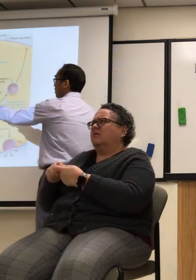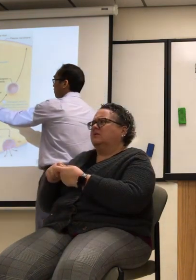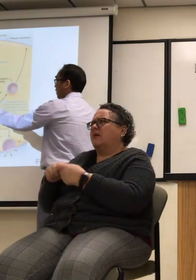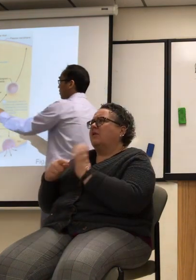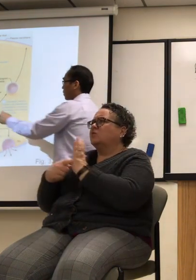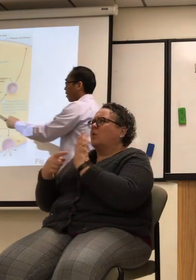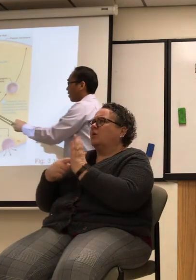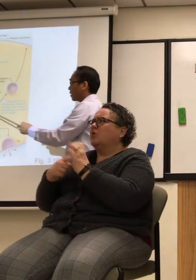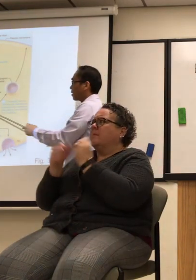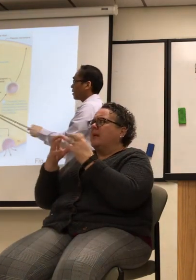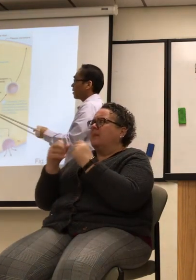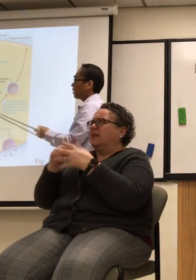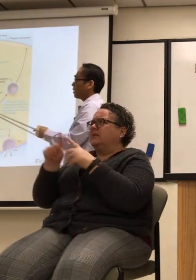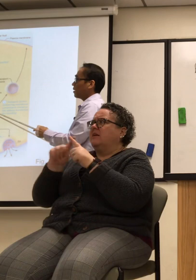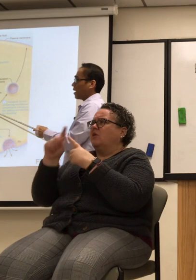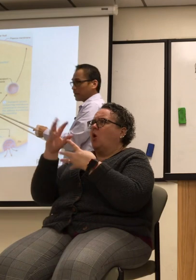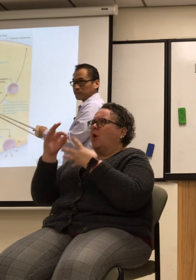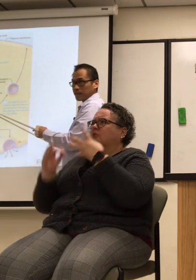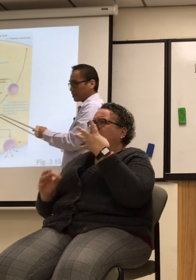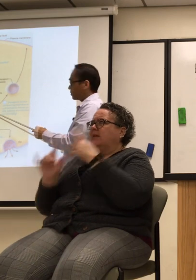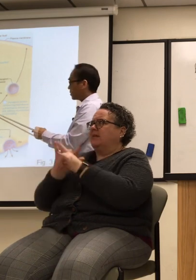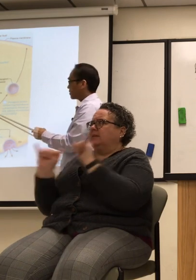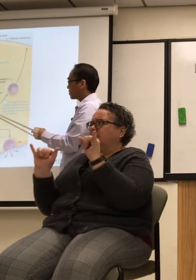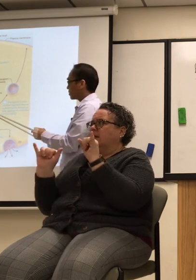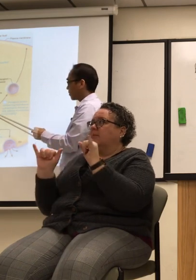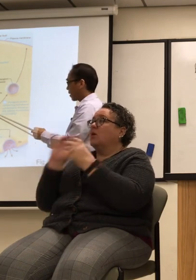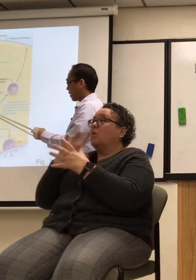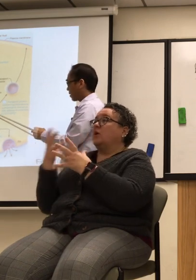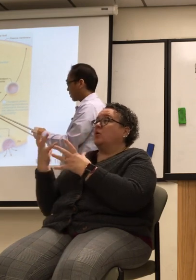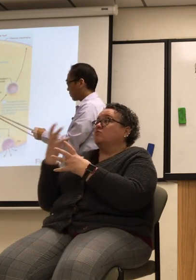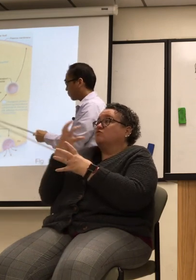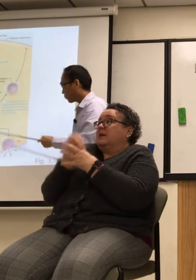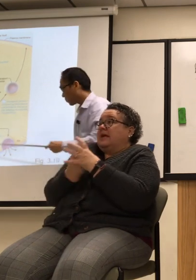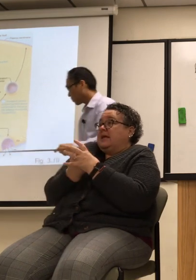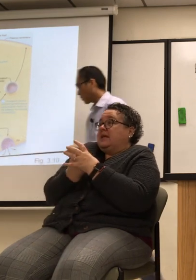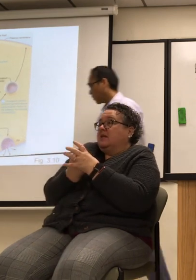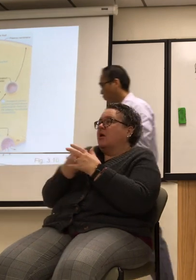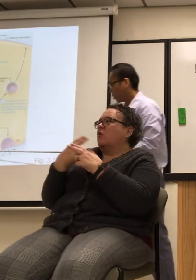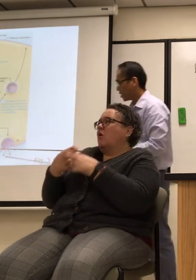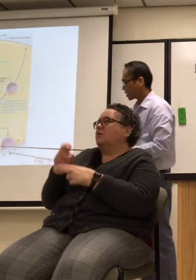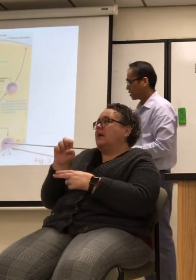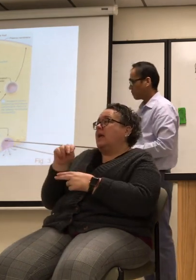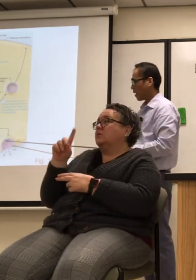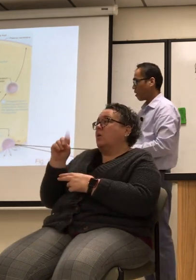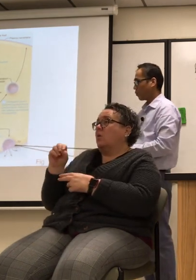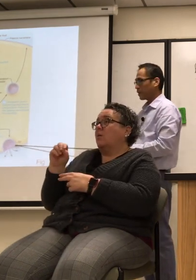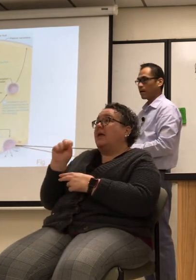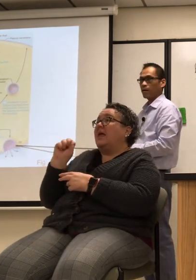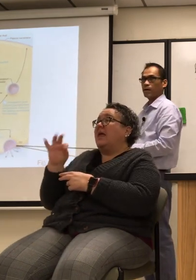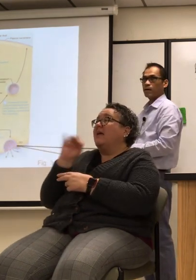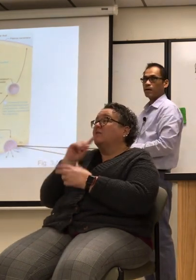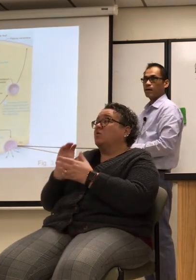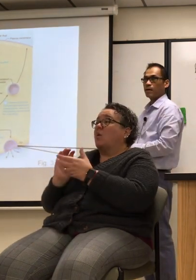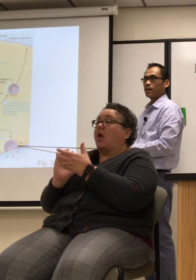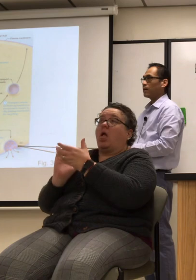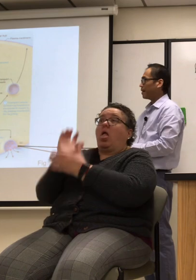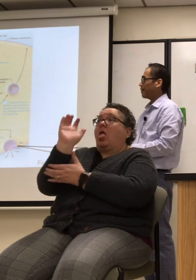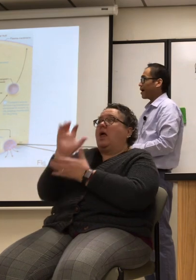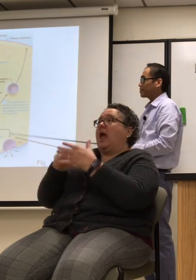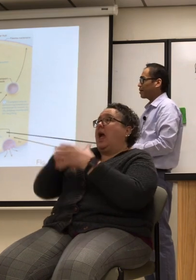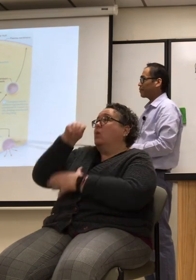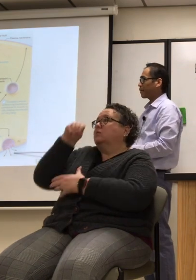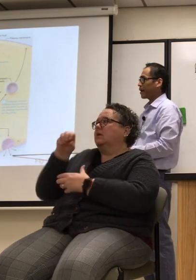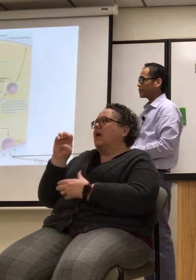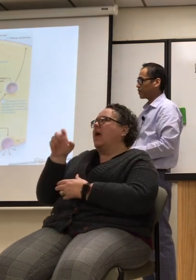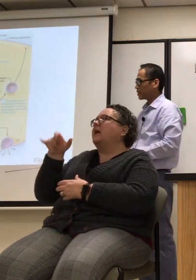you bring stuff in, we call it endocytosis, okay? If you eject stuff out, what do you call it?